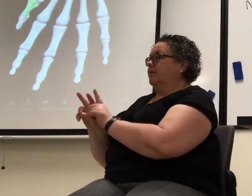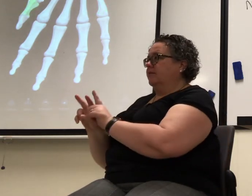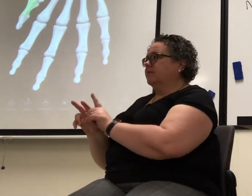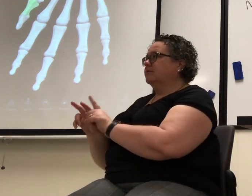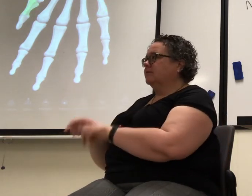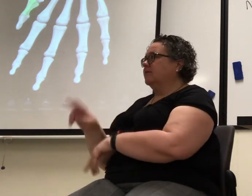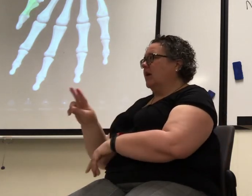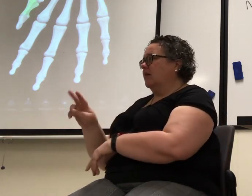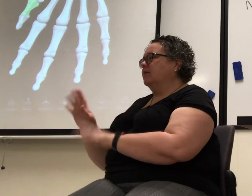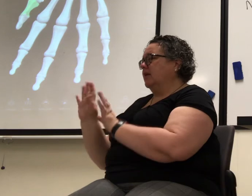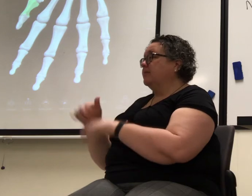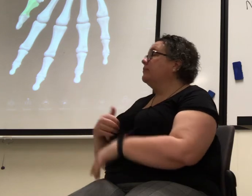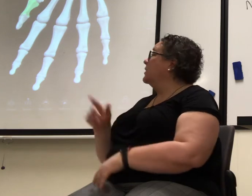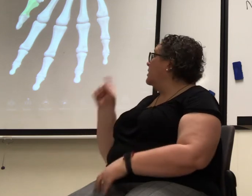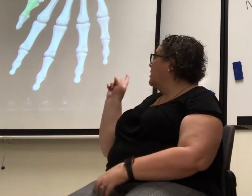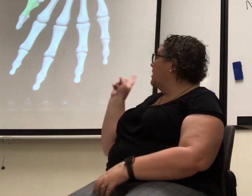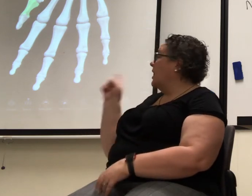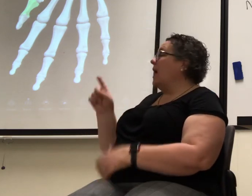called phalanges.